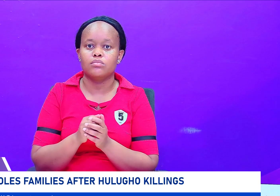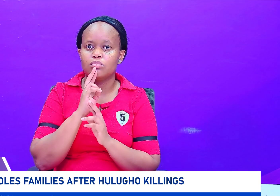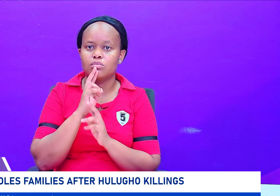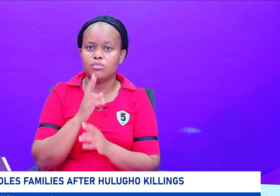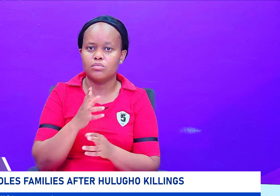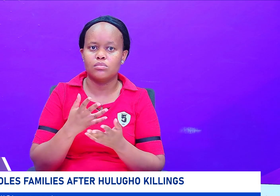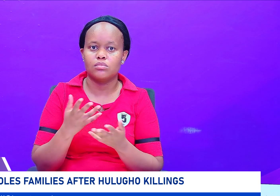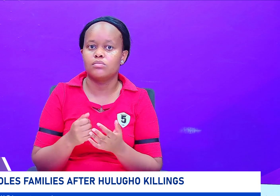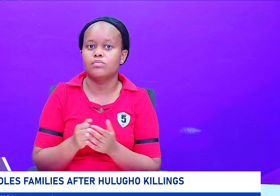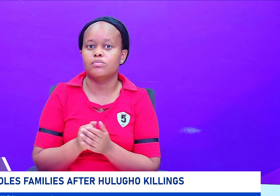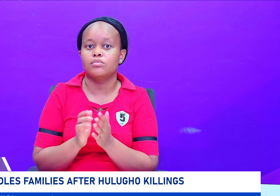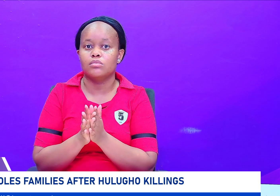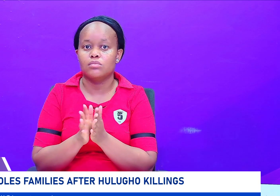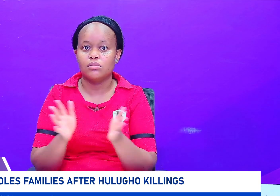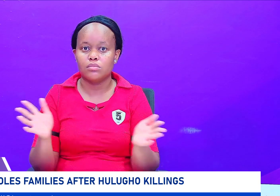Masengeli represented